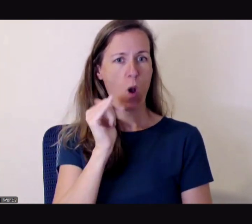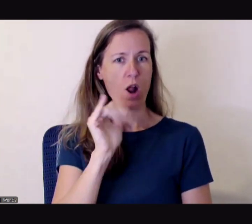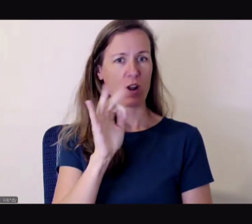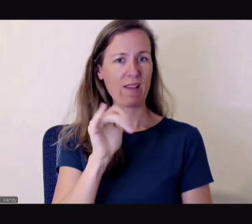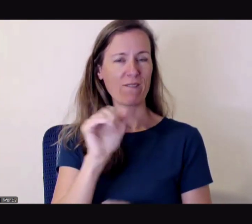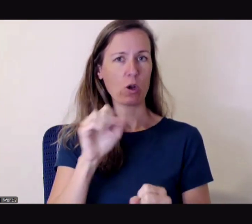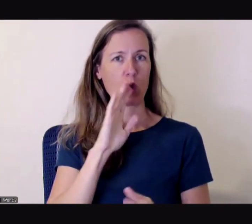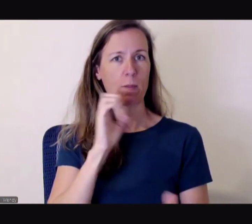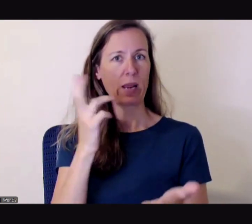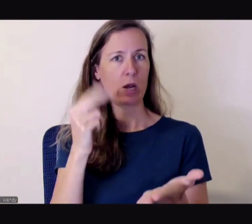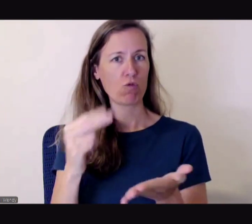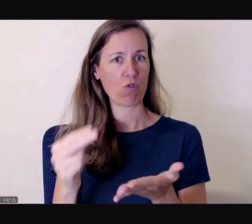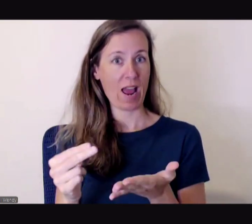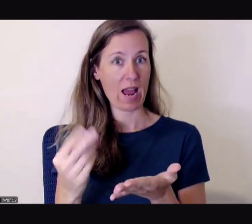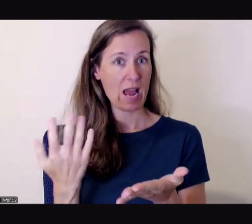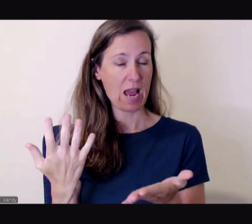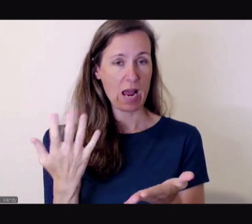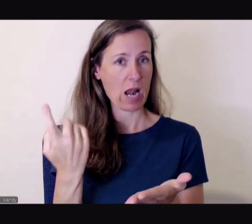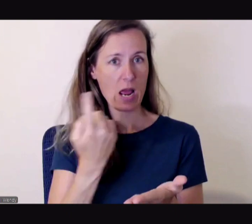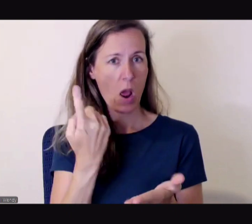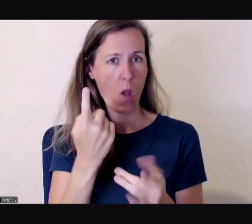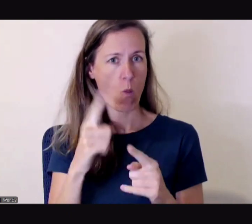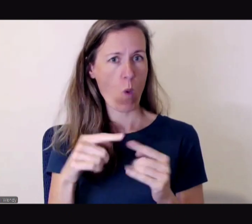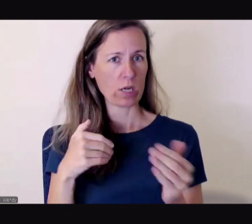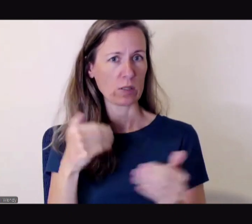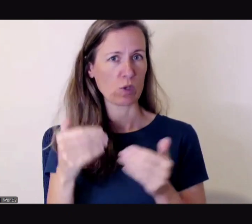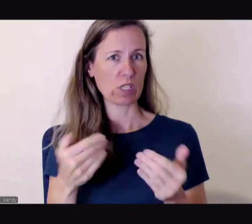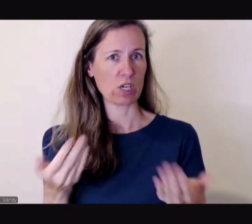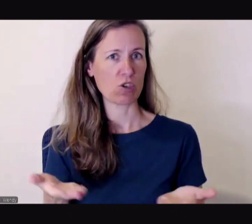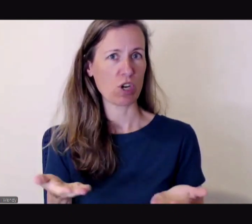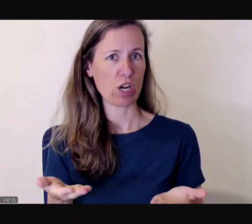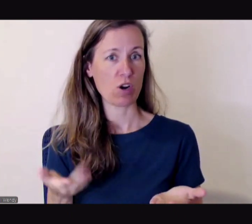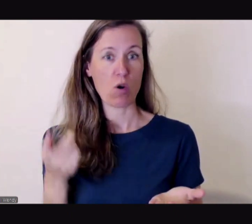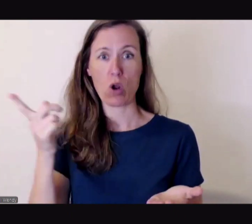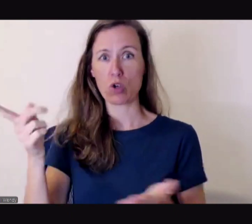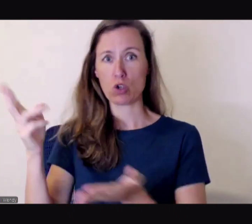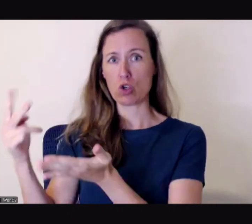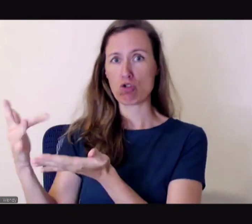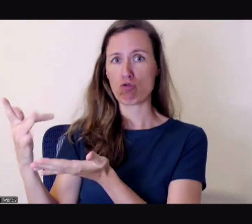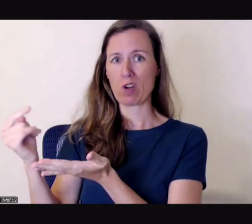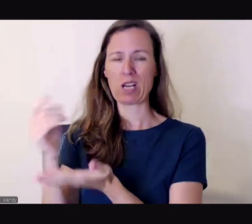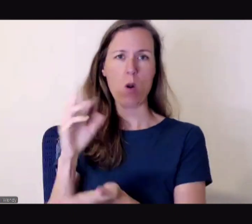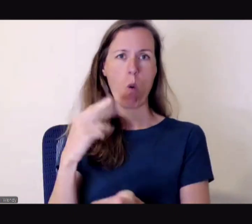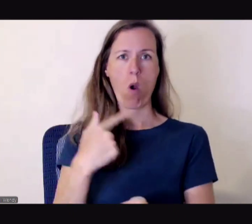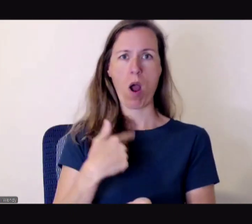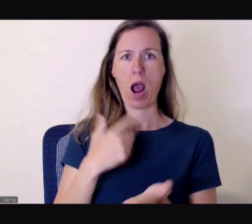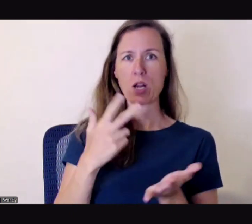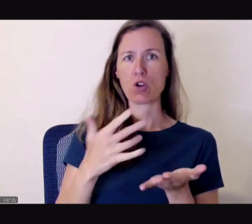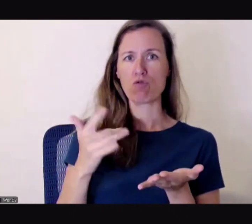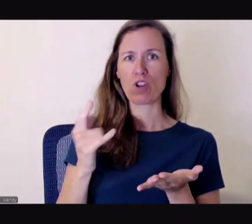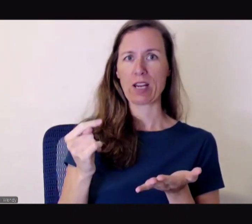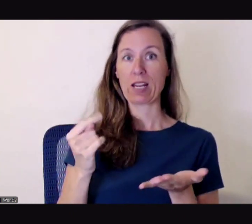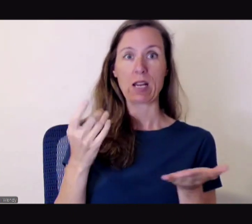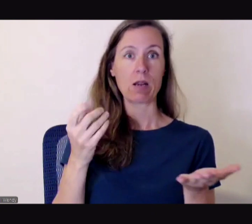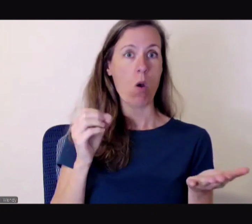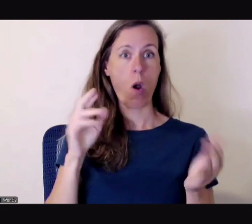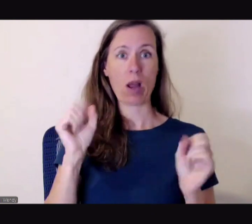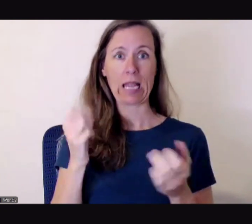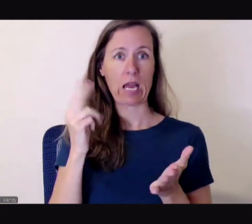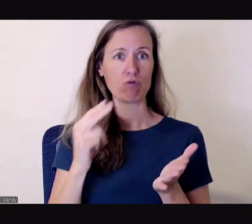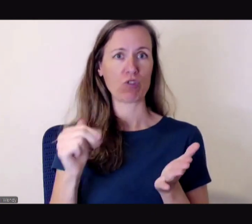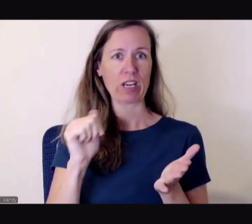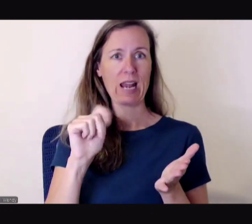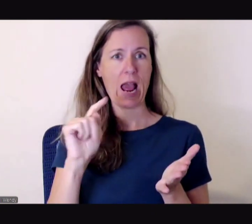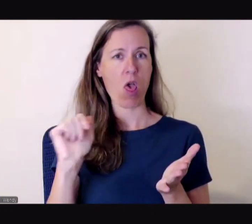procedure is here in terms of whether you should read it or I should read it, or if it can be read at all.